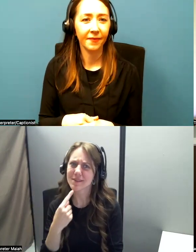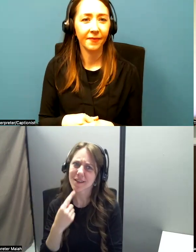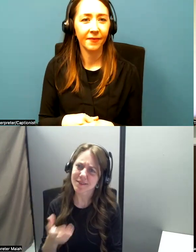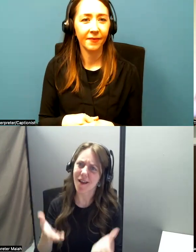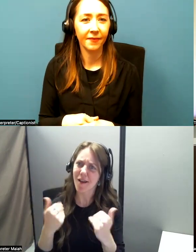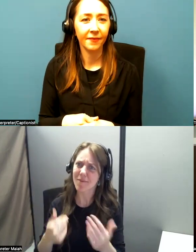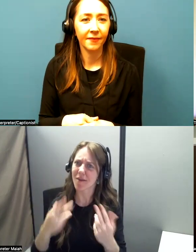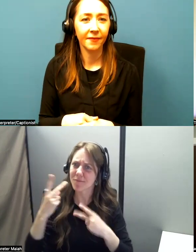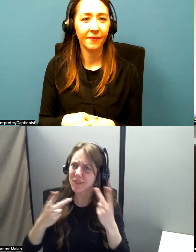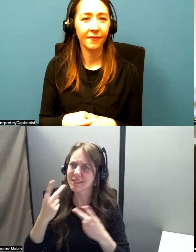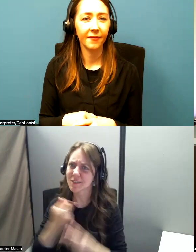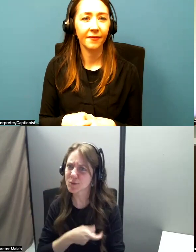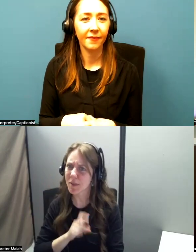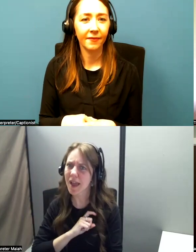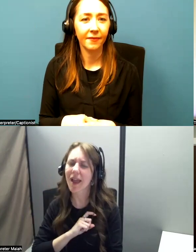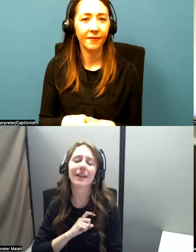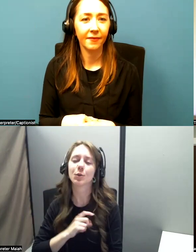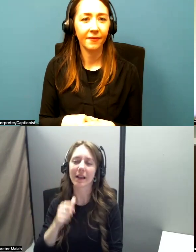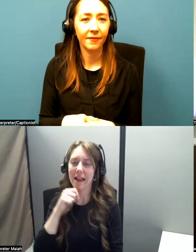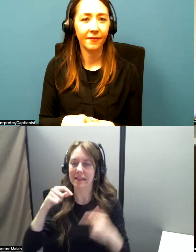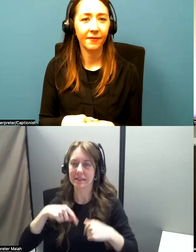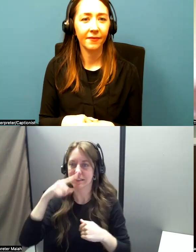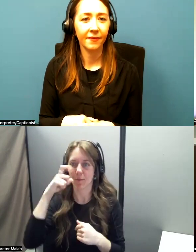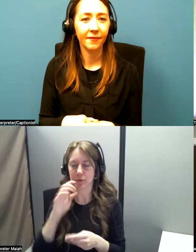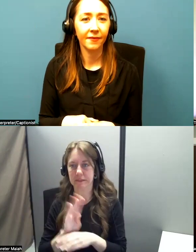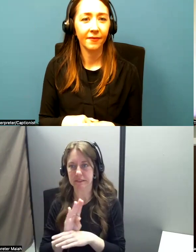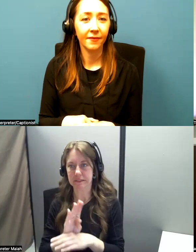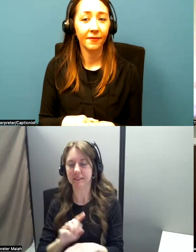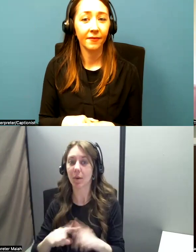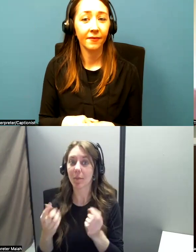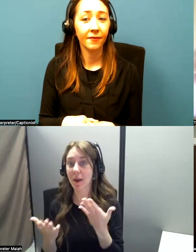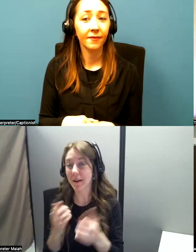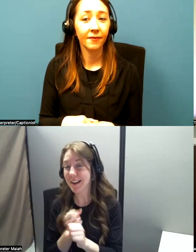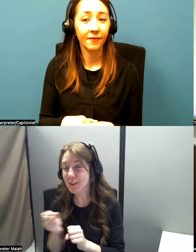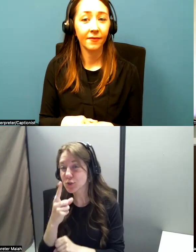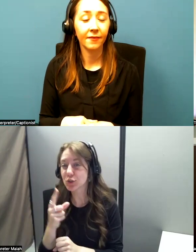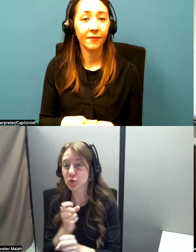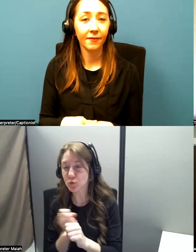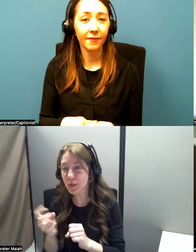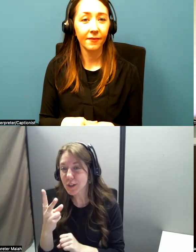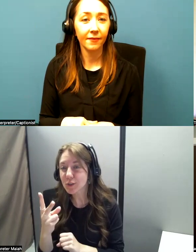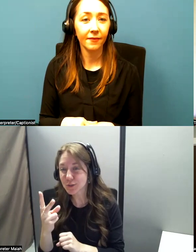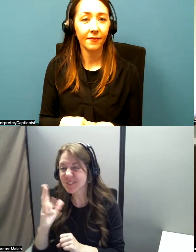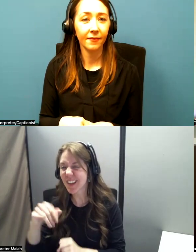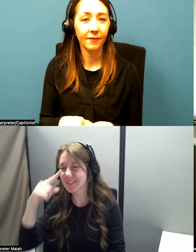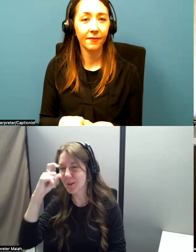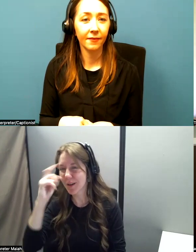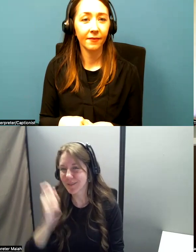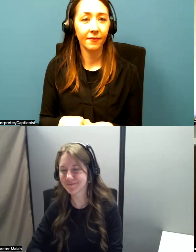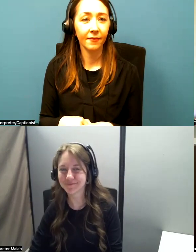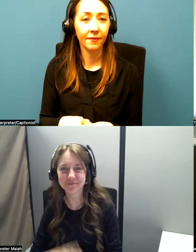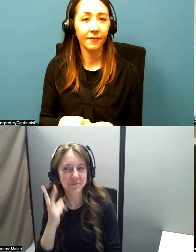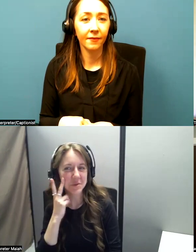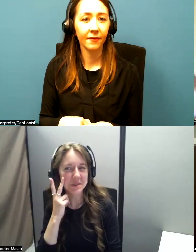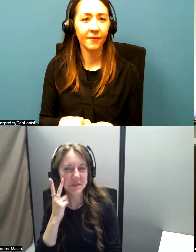this summer because my kids have their own things going on. So maybe Yeah. next summer or the following summer after that. So we'll see.